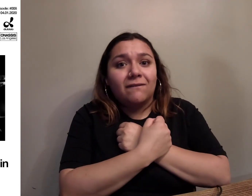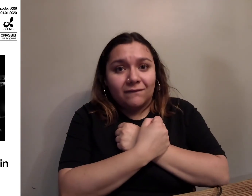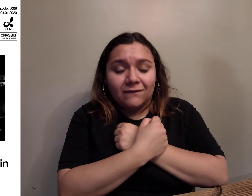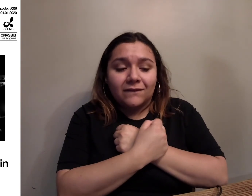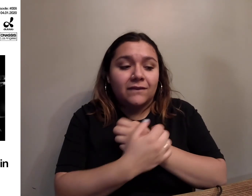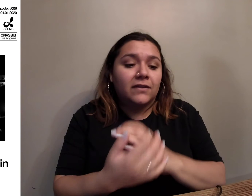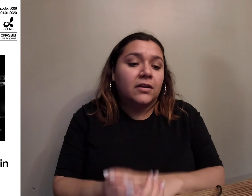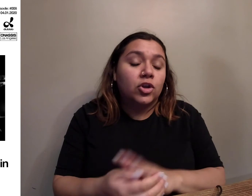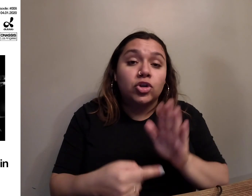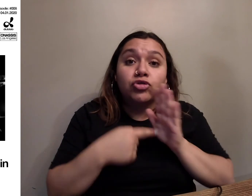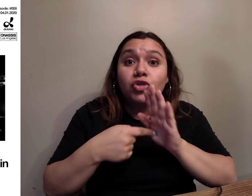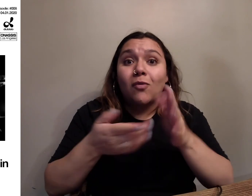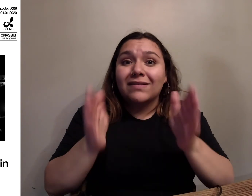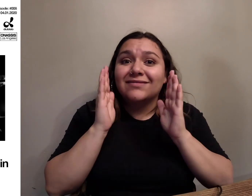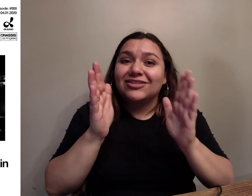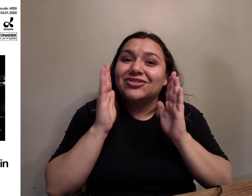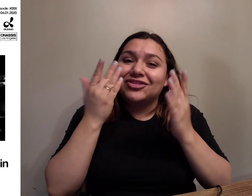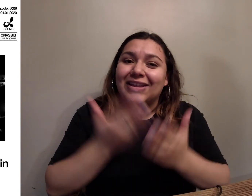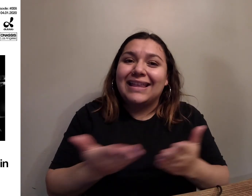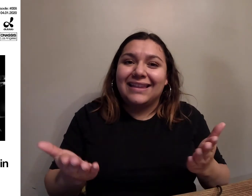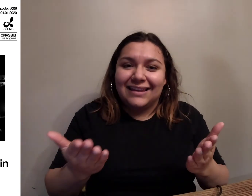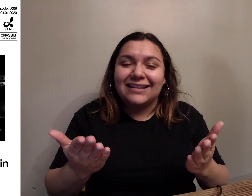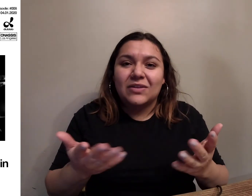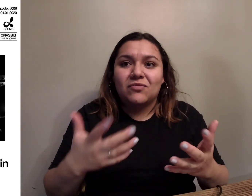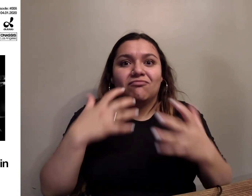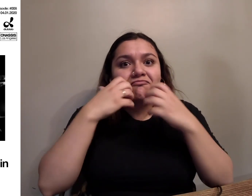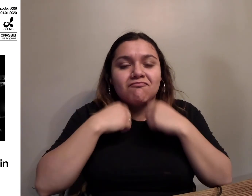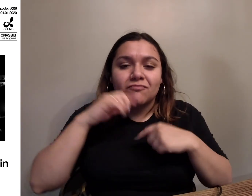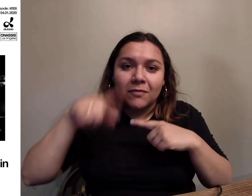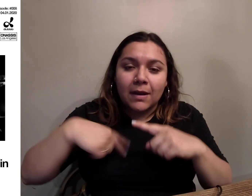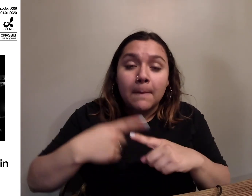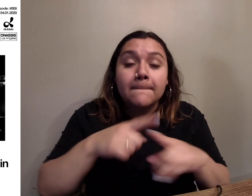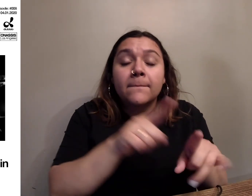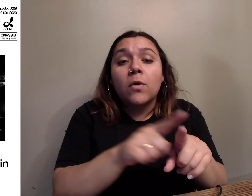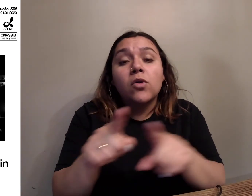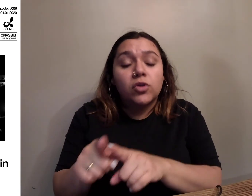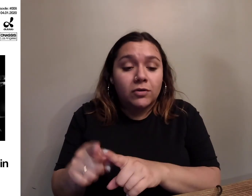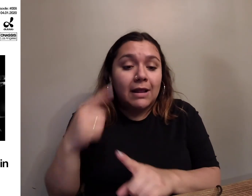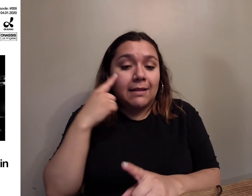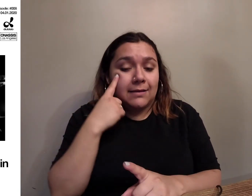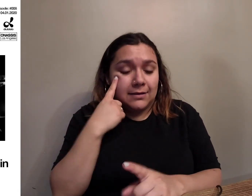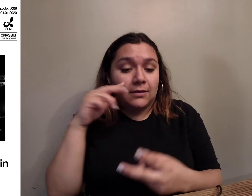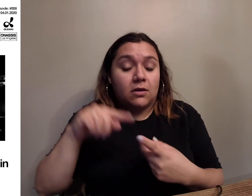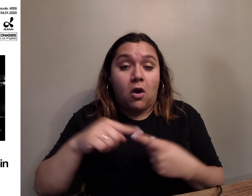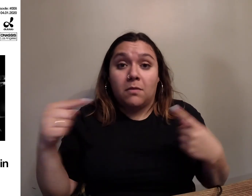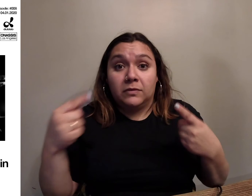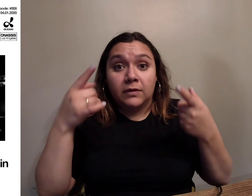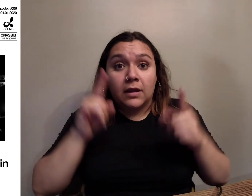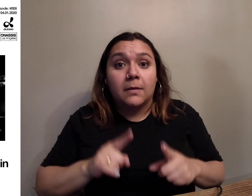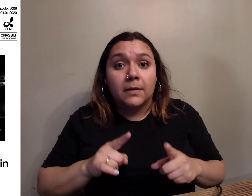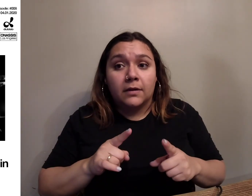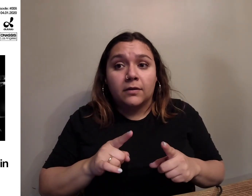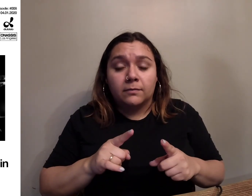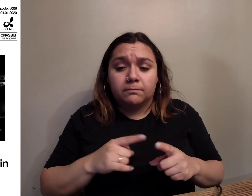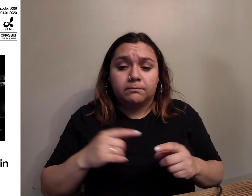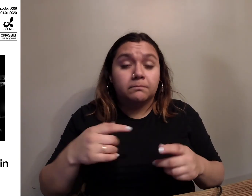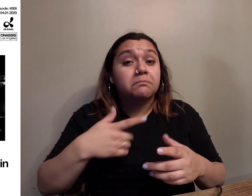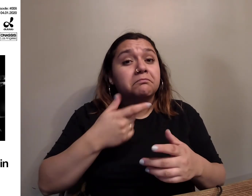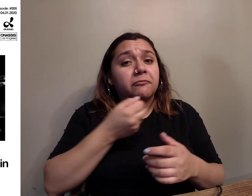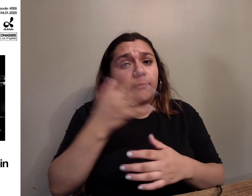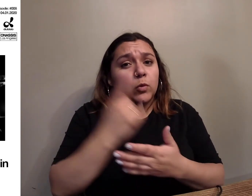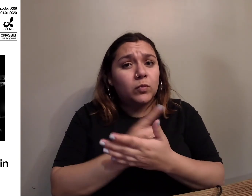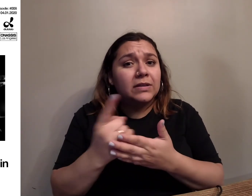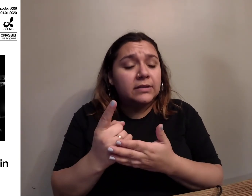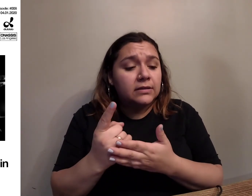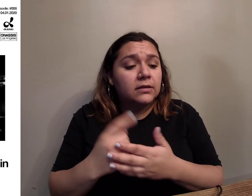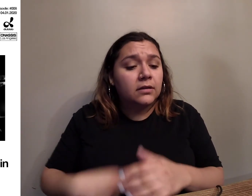show attention to things that we care about. I think that's also, the flip side of what's been happening in the last few weeks is the